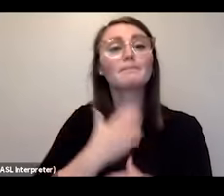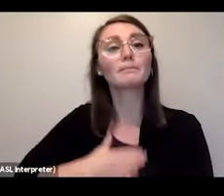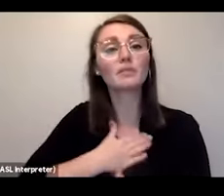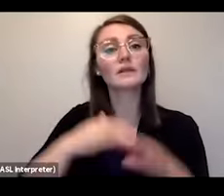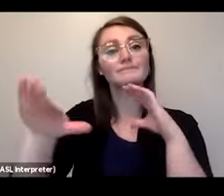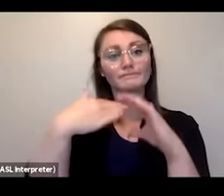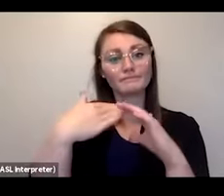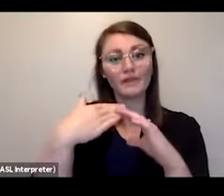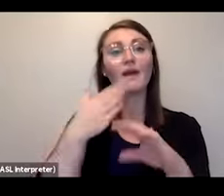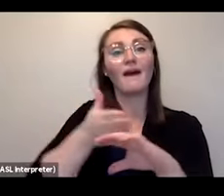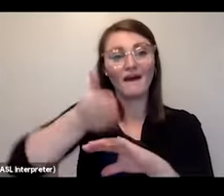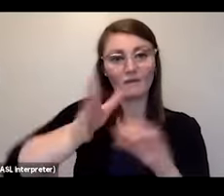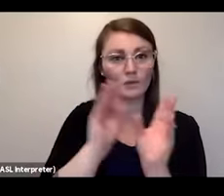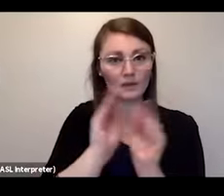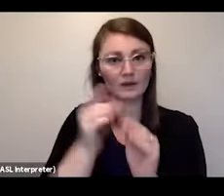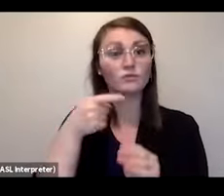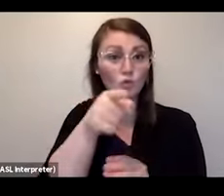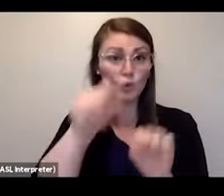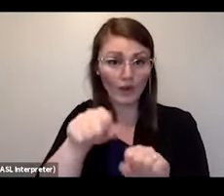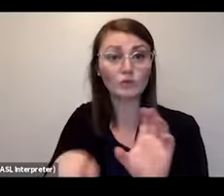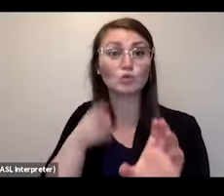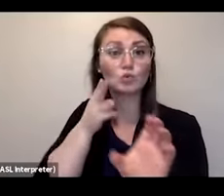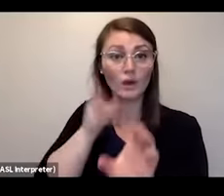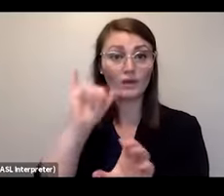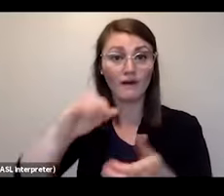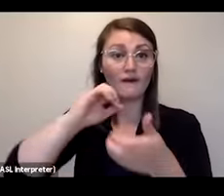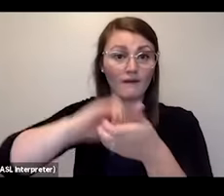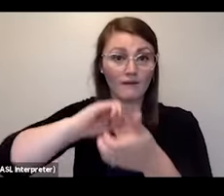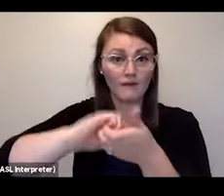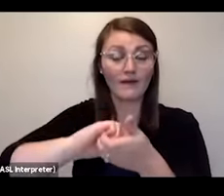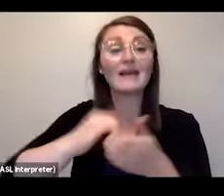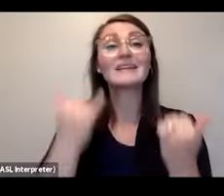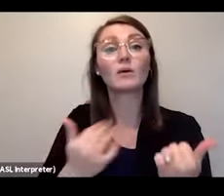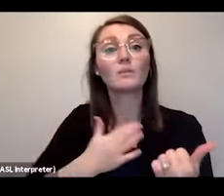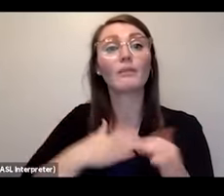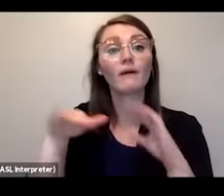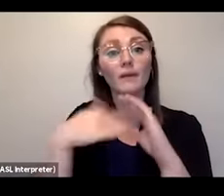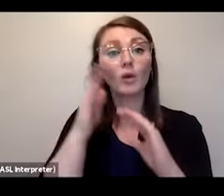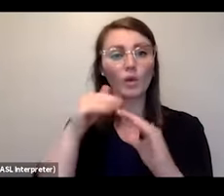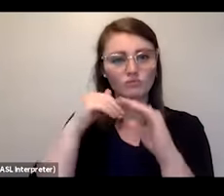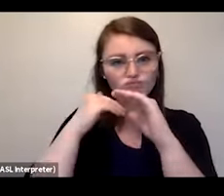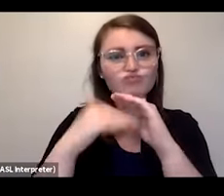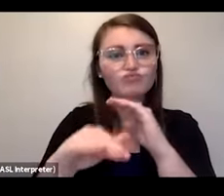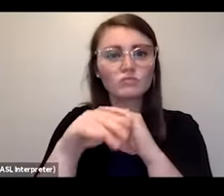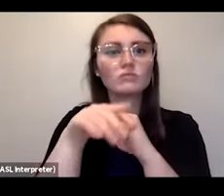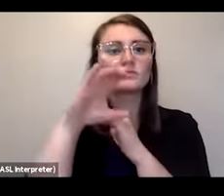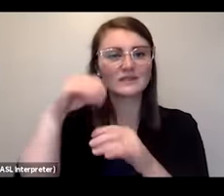this collaboration. I'm now going to share my email in the chat so that all of you have access to it.